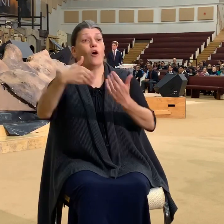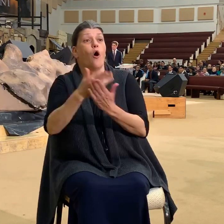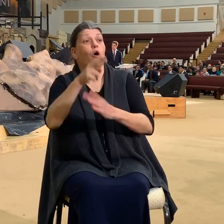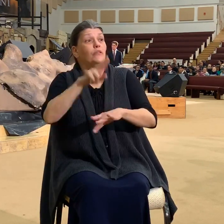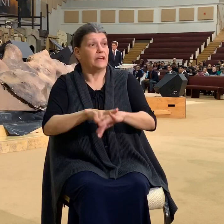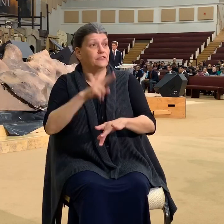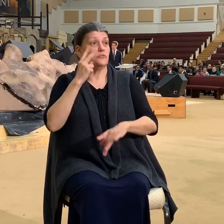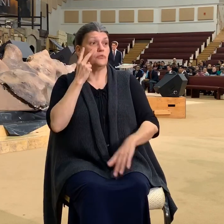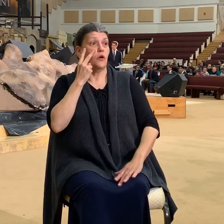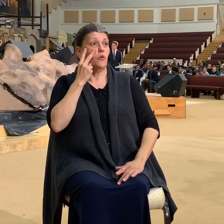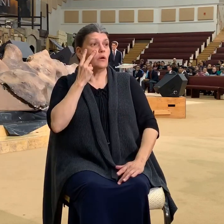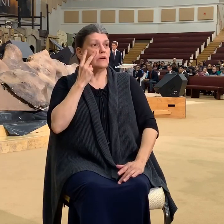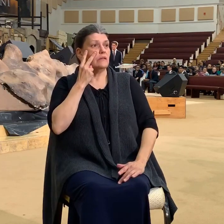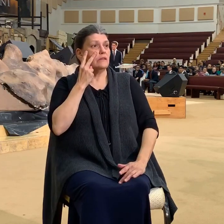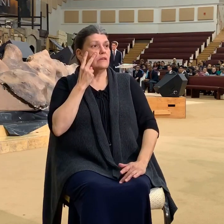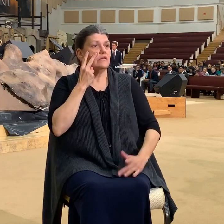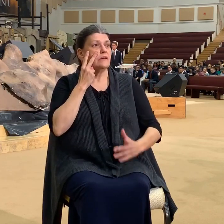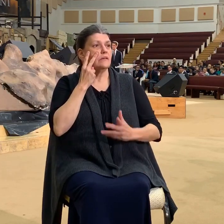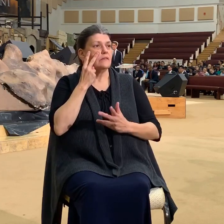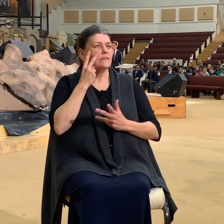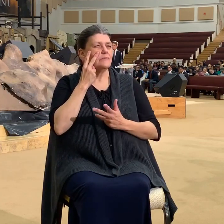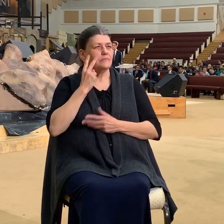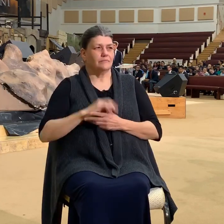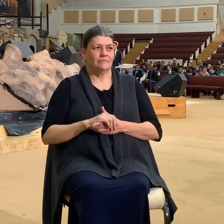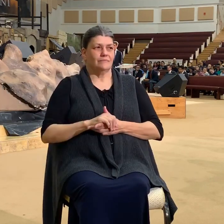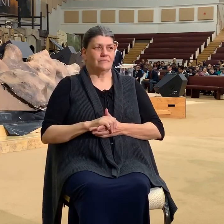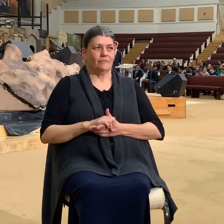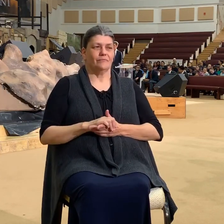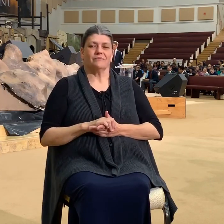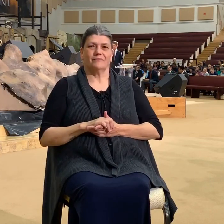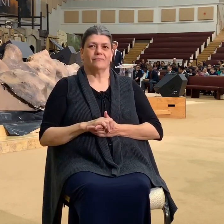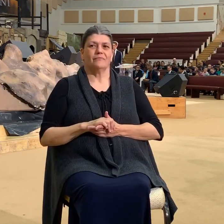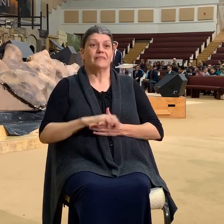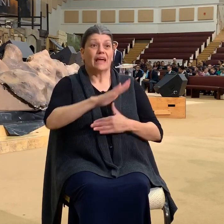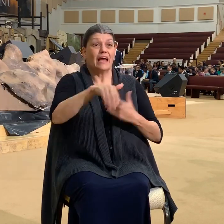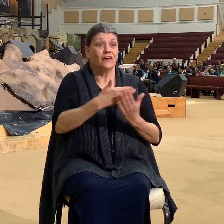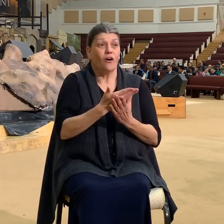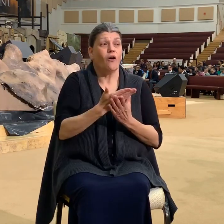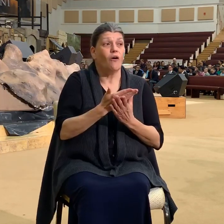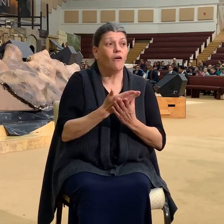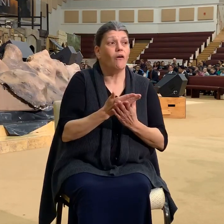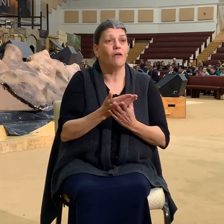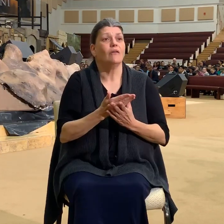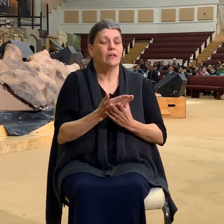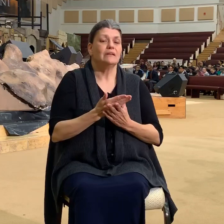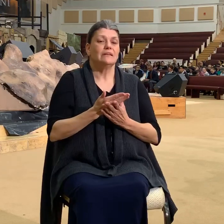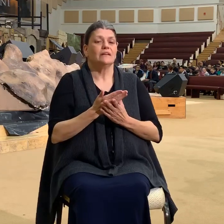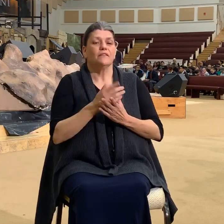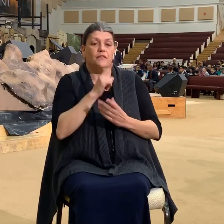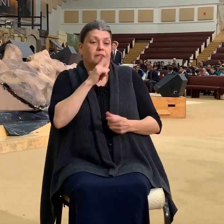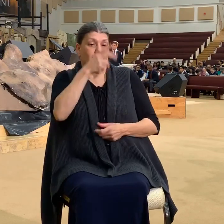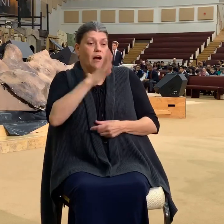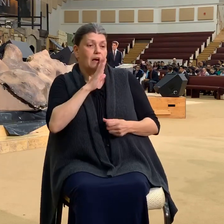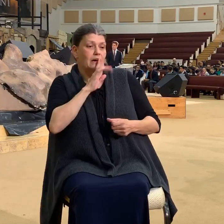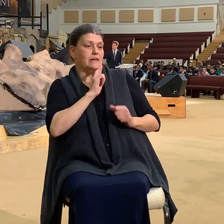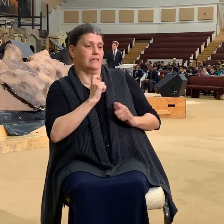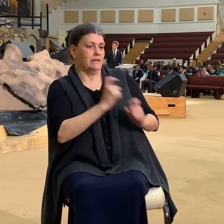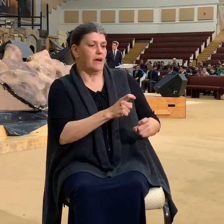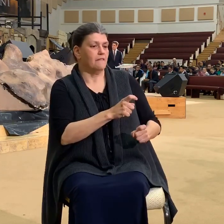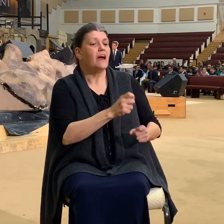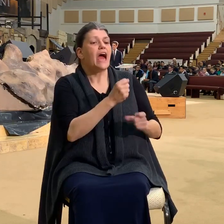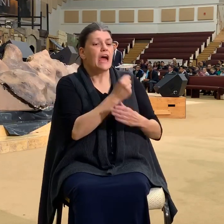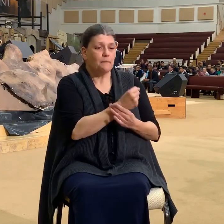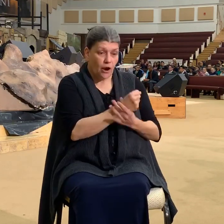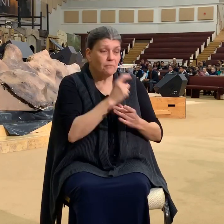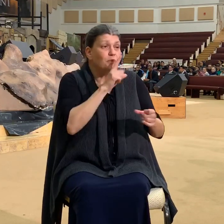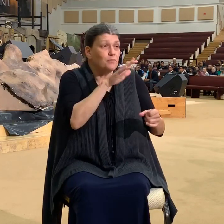12, we all know this is where God called Abraham, gave him a promise. In that promise, the Bible says,